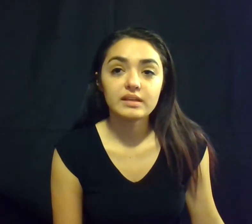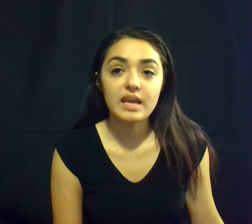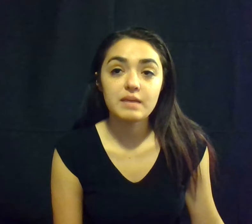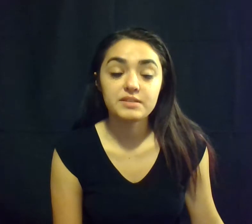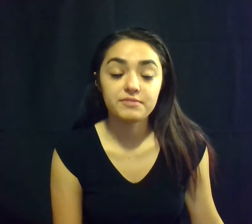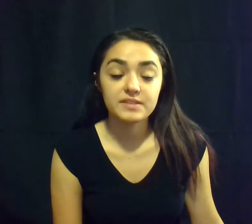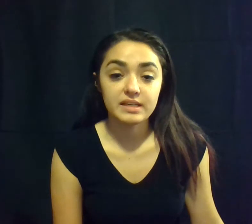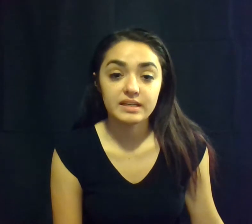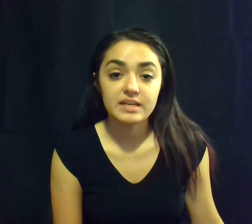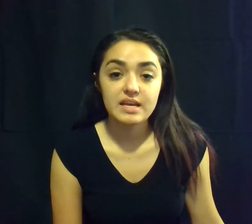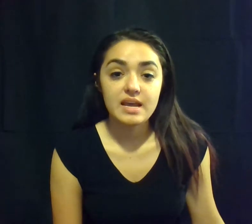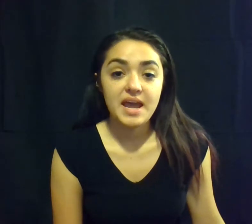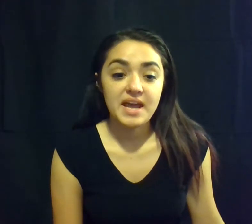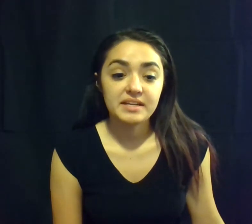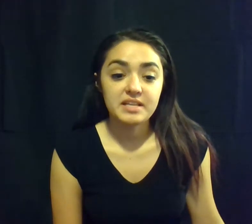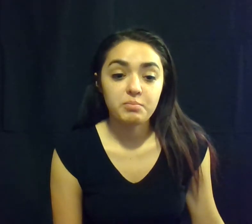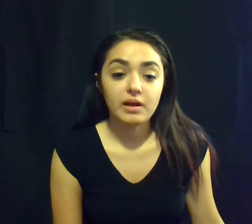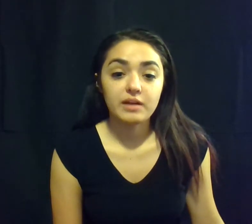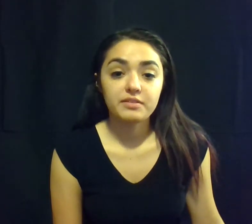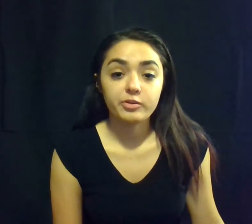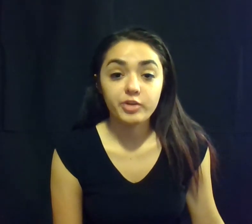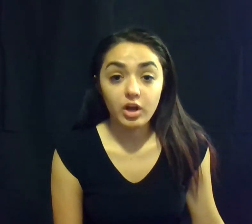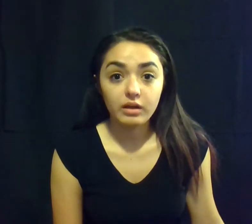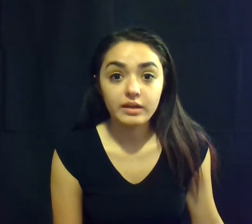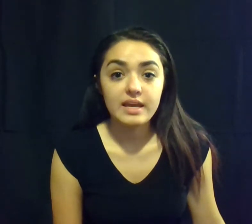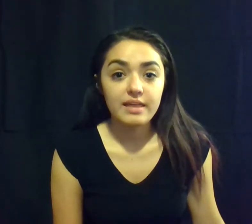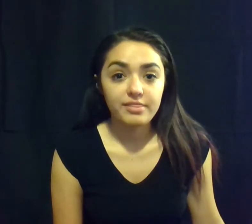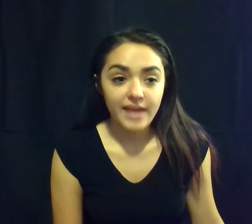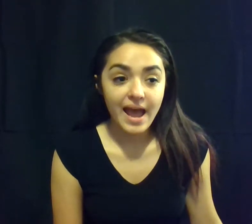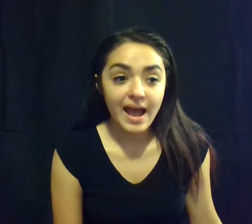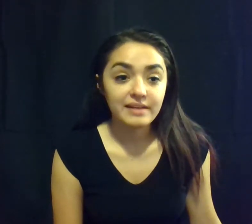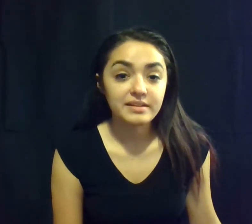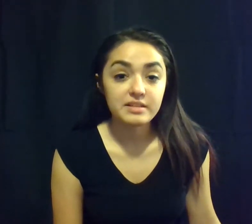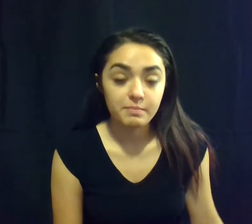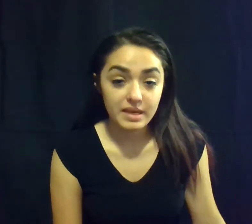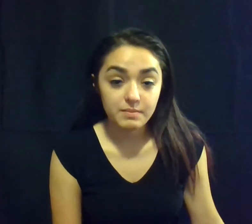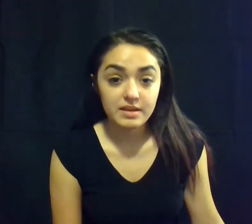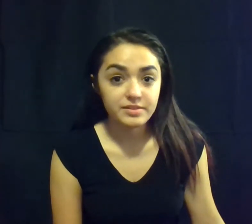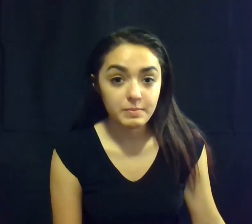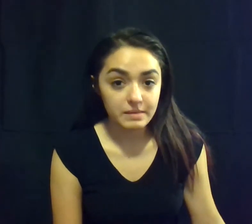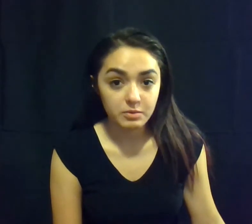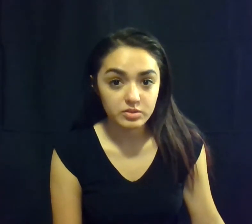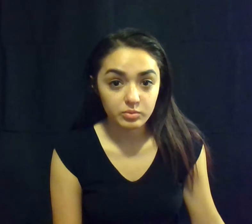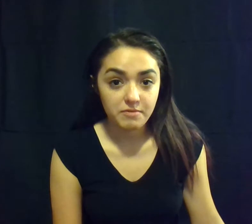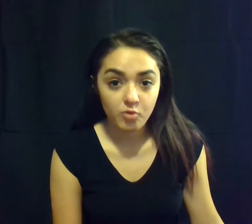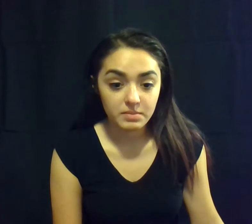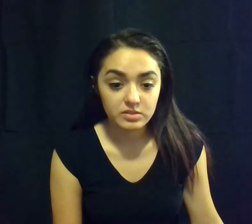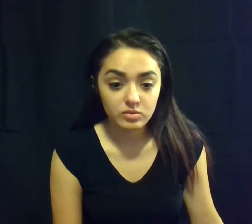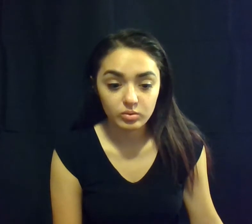came to visit, and they brought their dog and their cat and their baby. And their baby was only 4 months old,